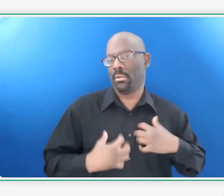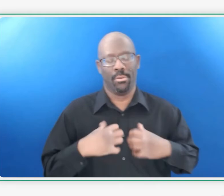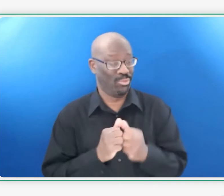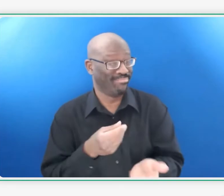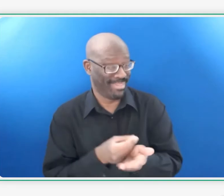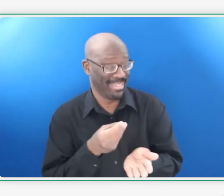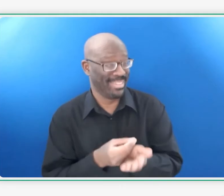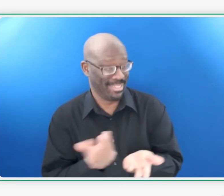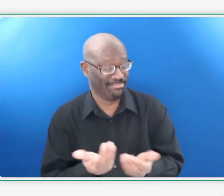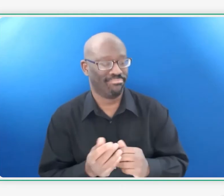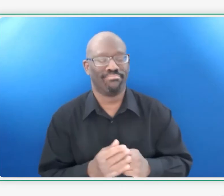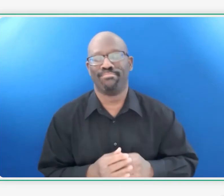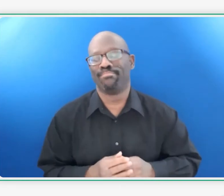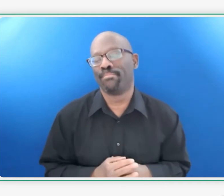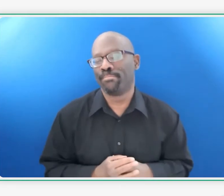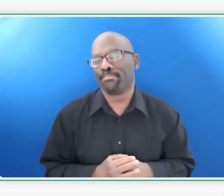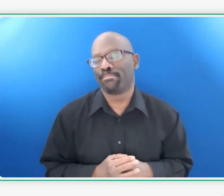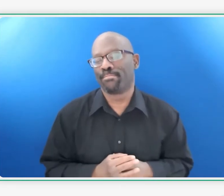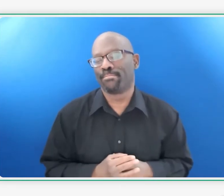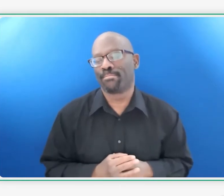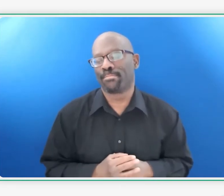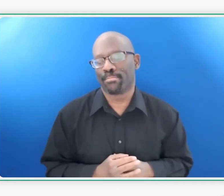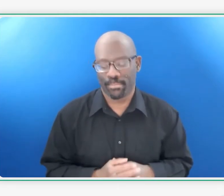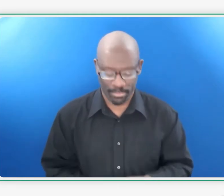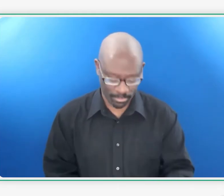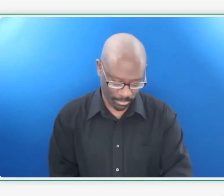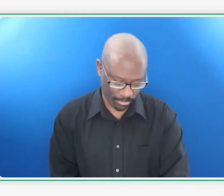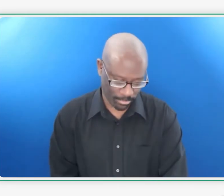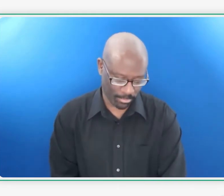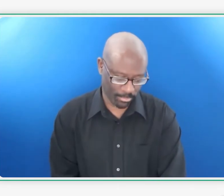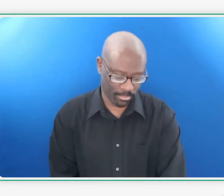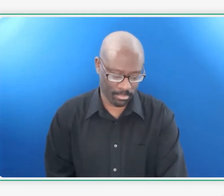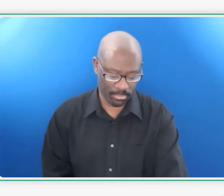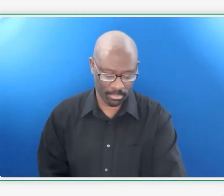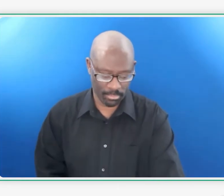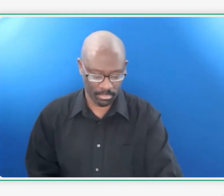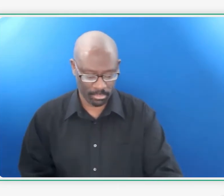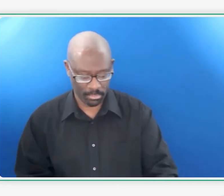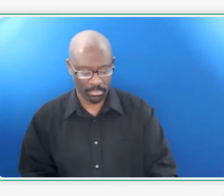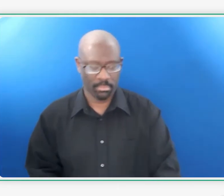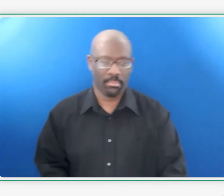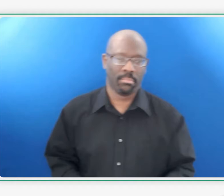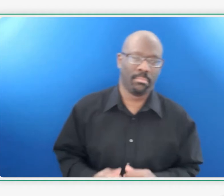crisis. And that caused folks to experience financial insecurities.